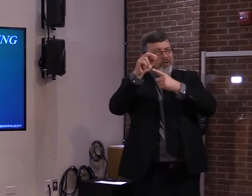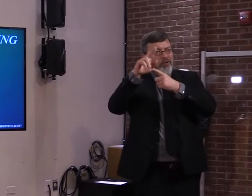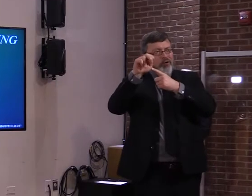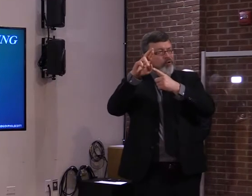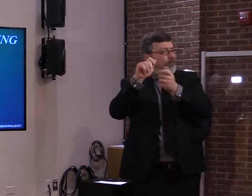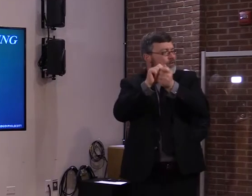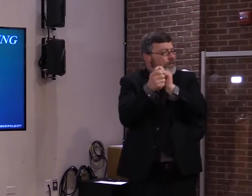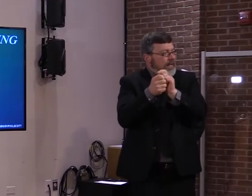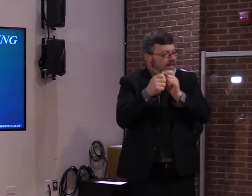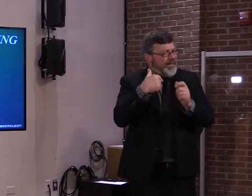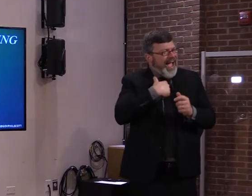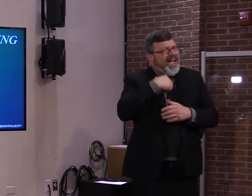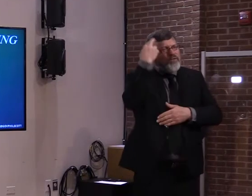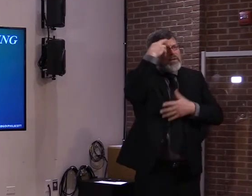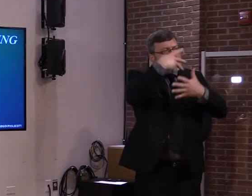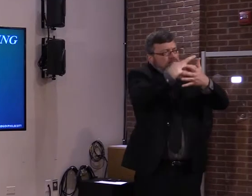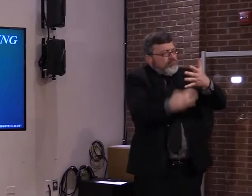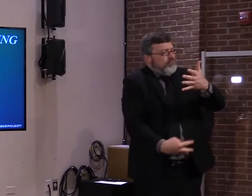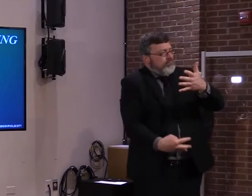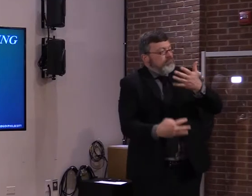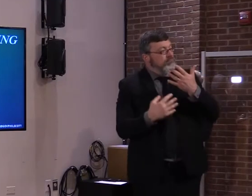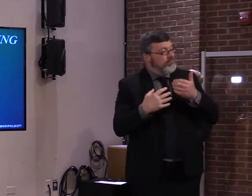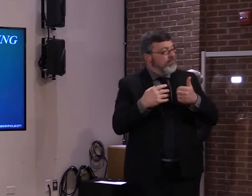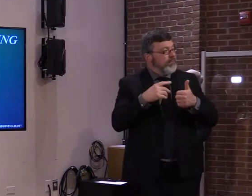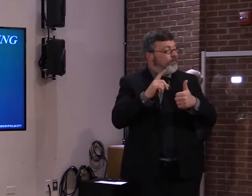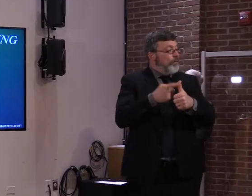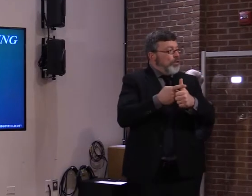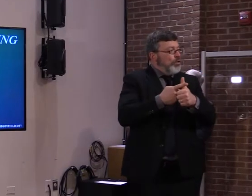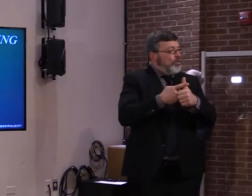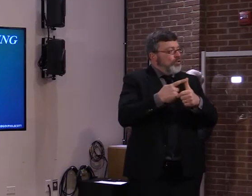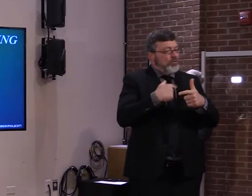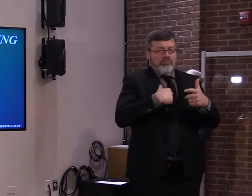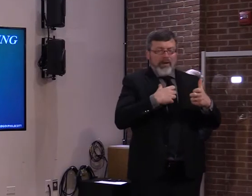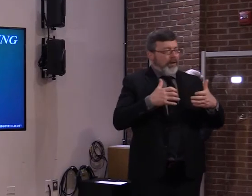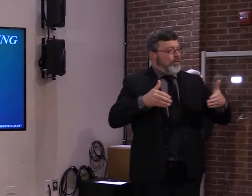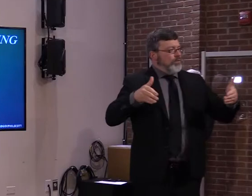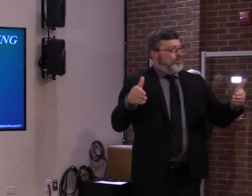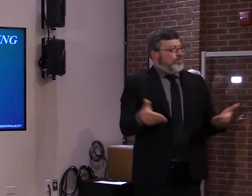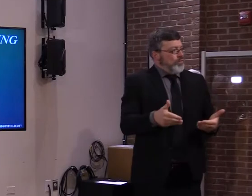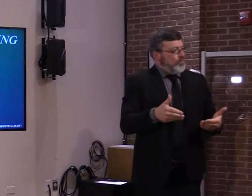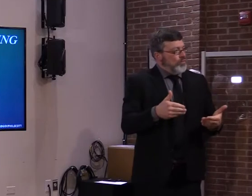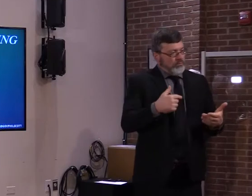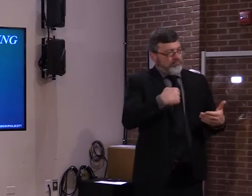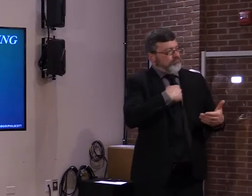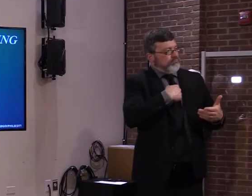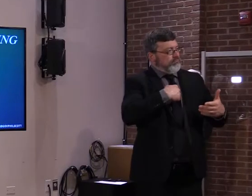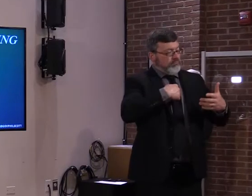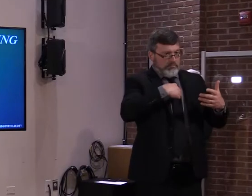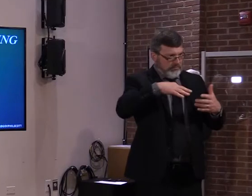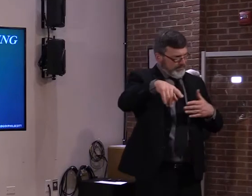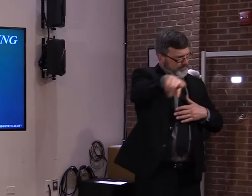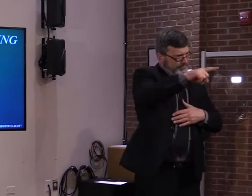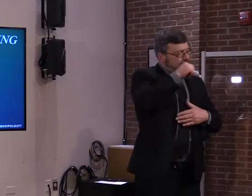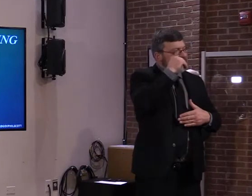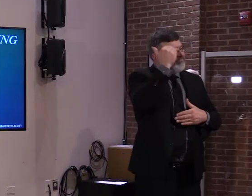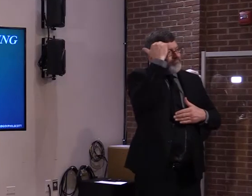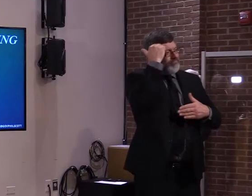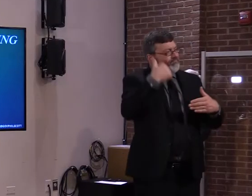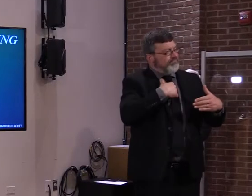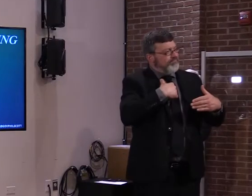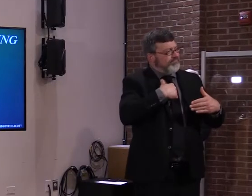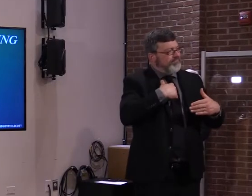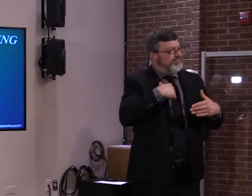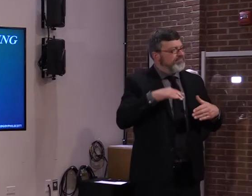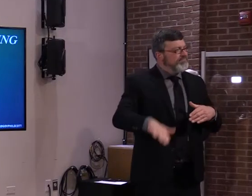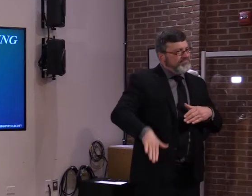but first, allow me to introduce myself to those of you who don't know me. I was born and raised in Brattleboro, went to college